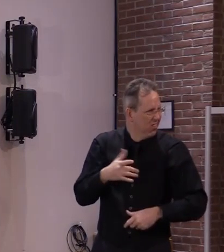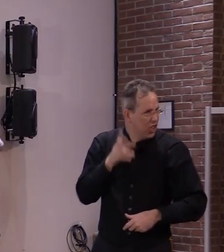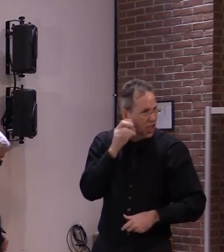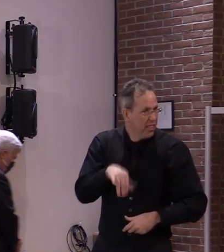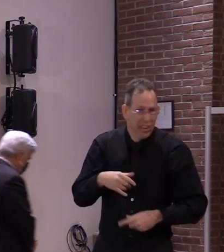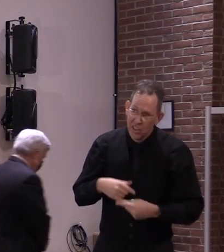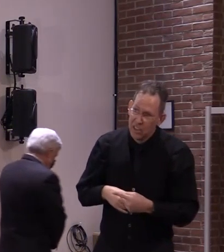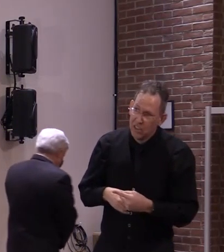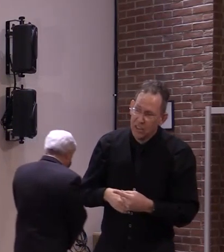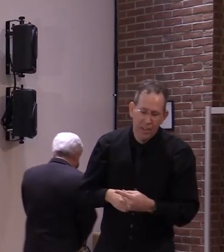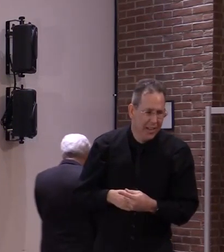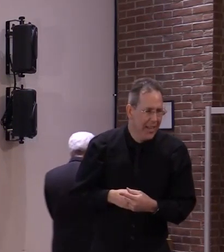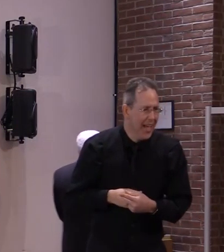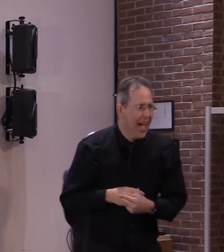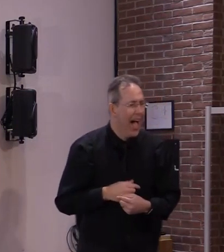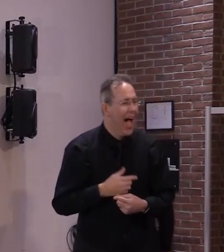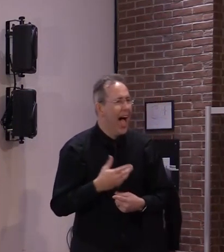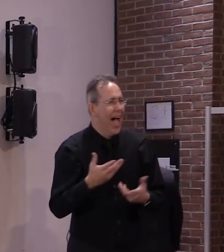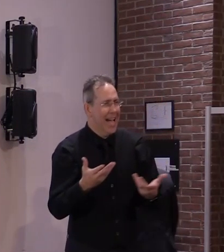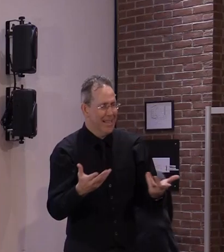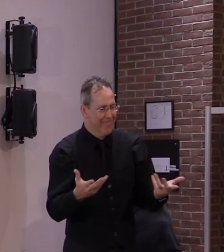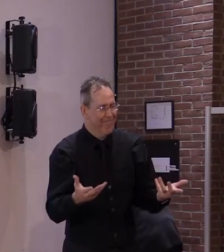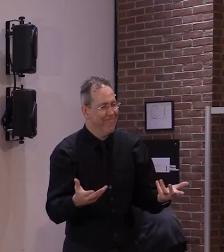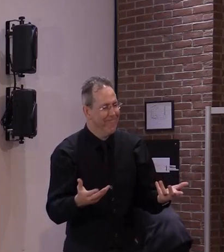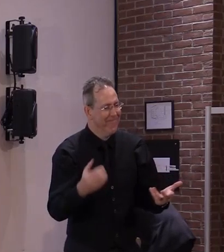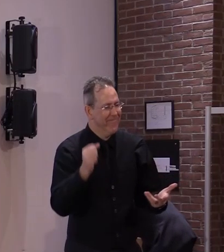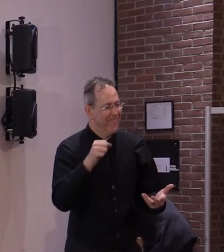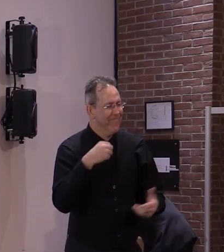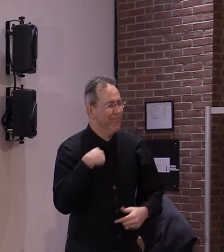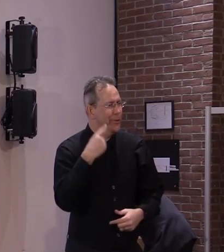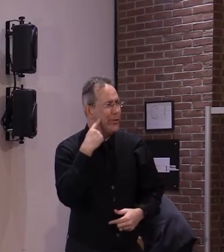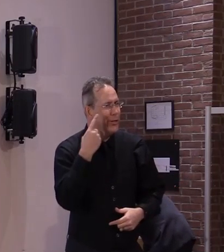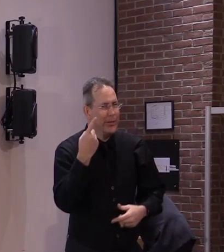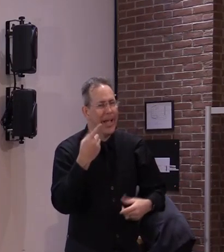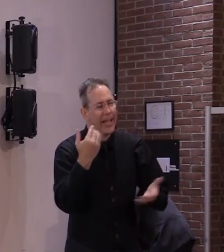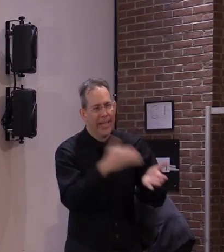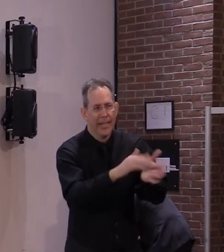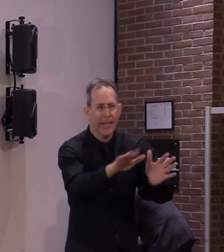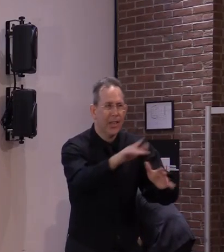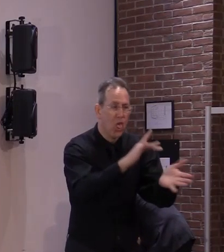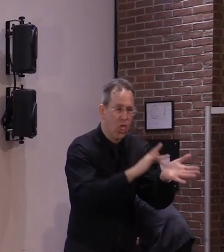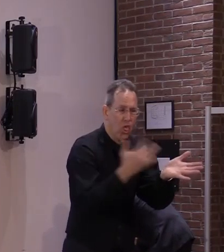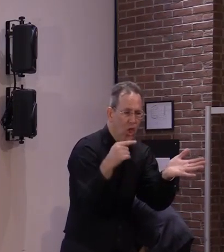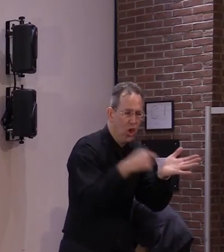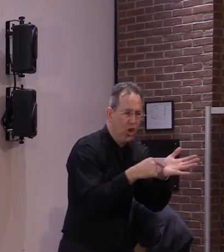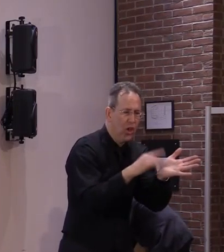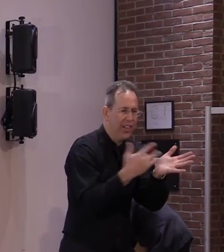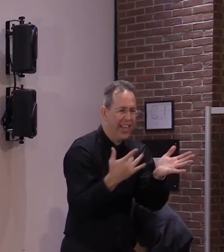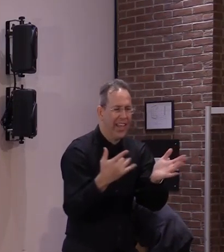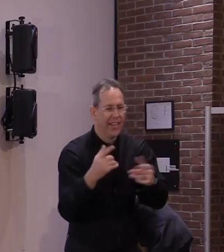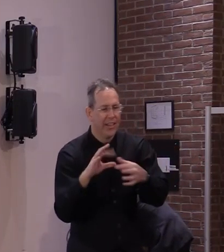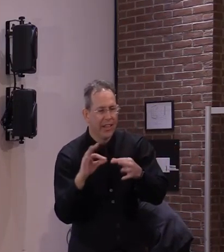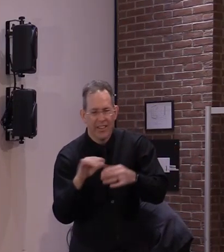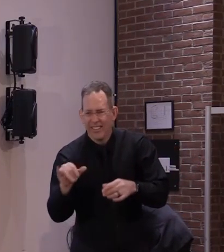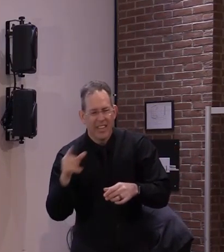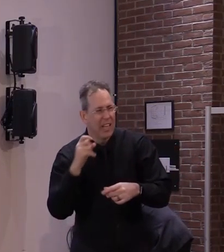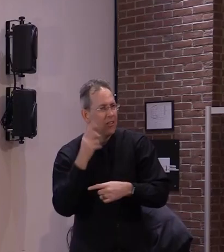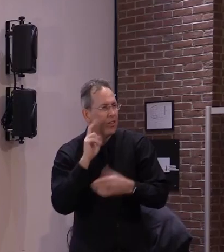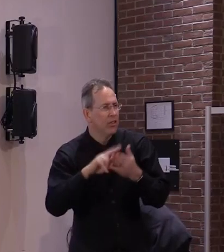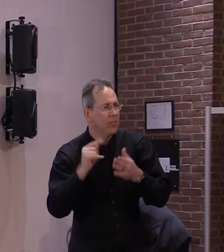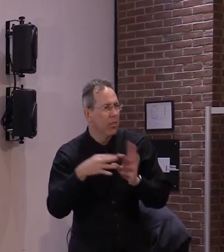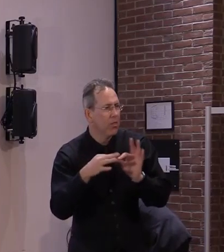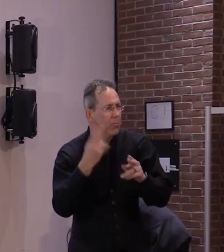what I said before about my concern and other governors' concerns about increasing this program, doubling the size of the program